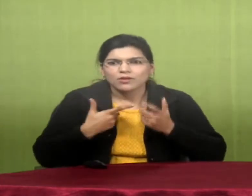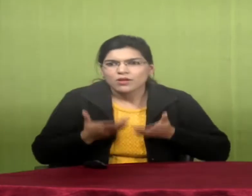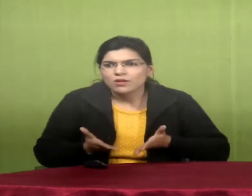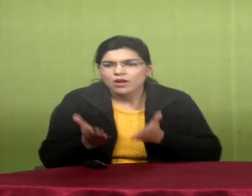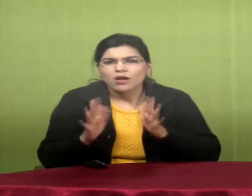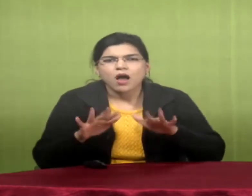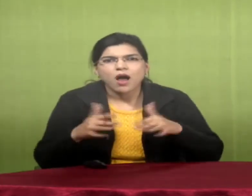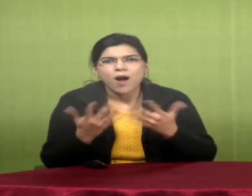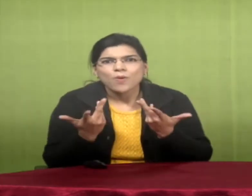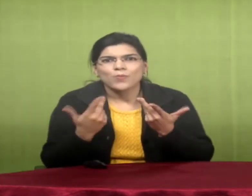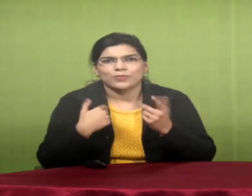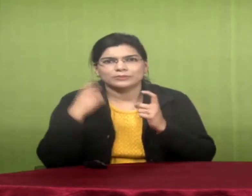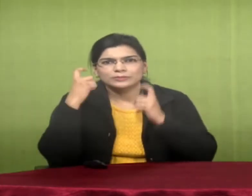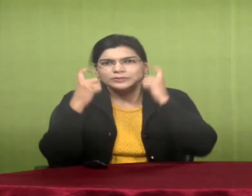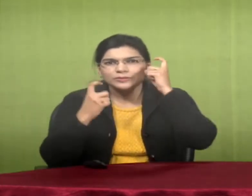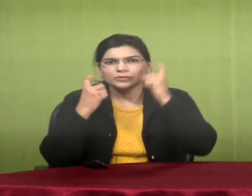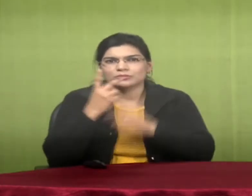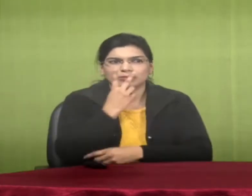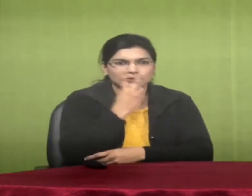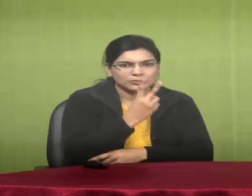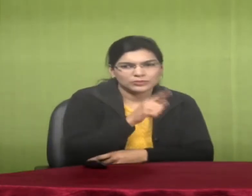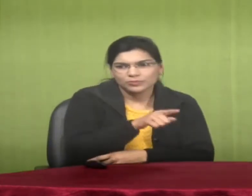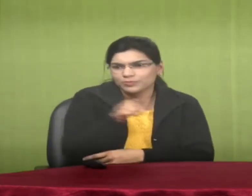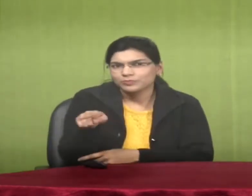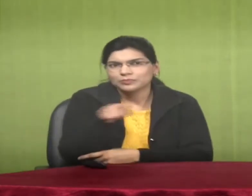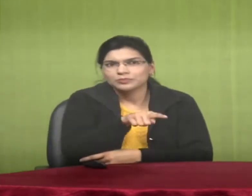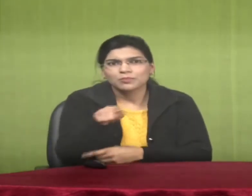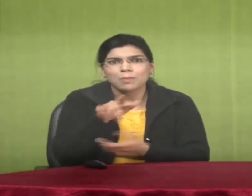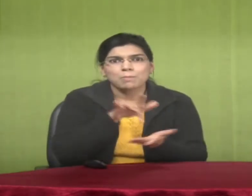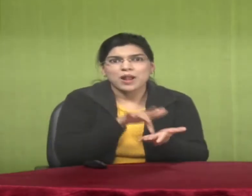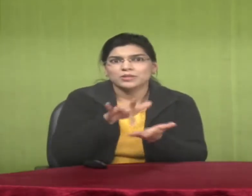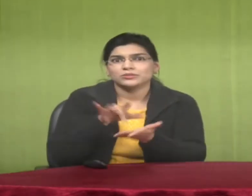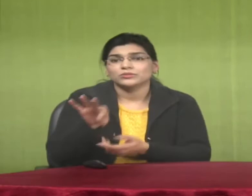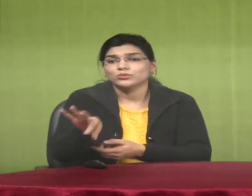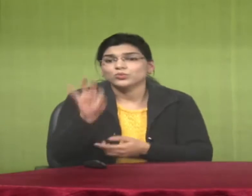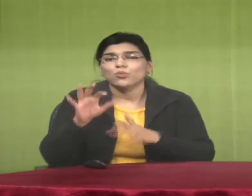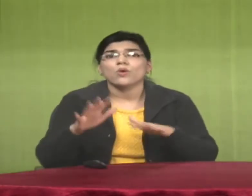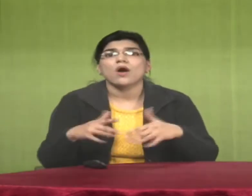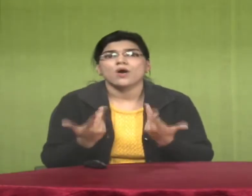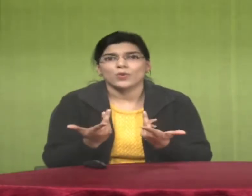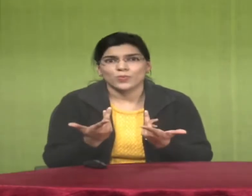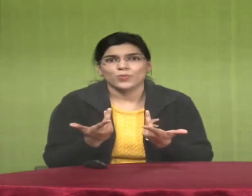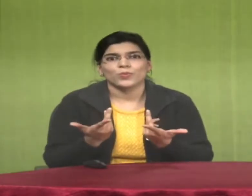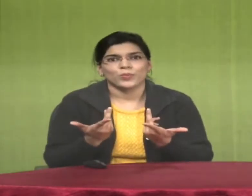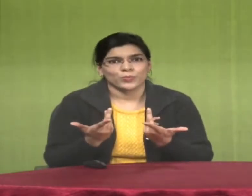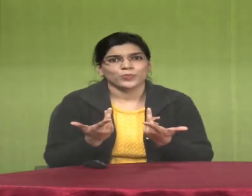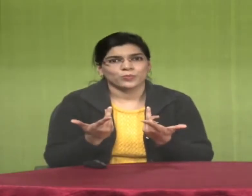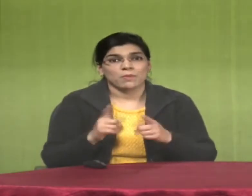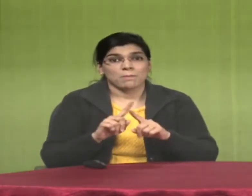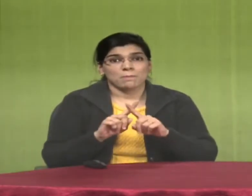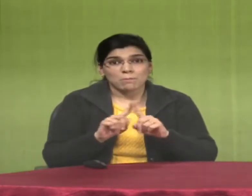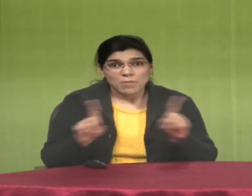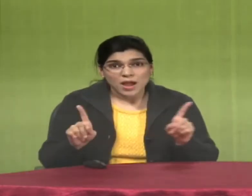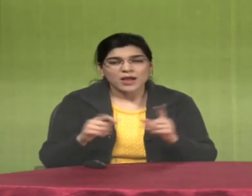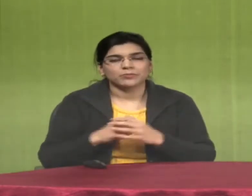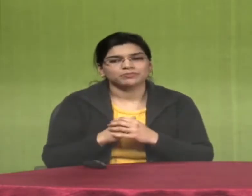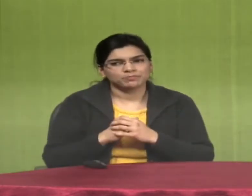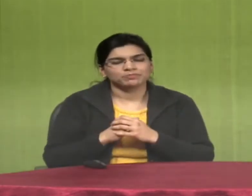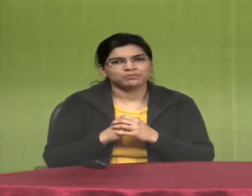as it is impossible to travel both the roads, and the poet stands there trying to choose which path is he going to